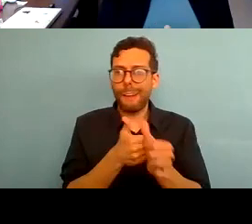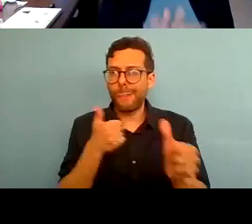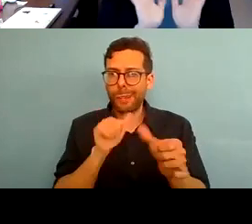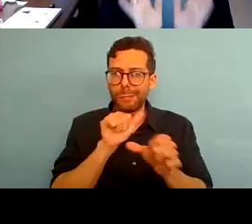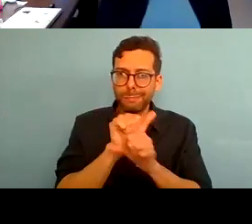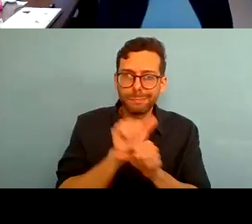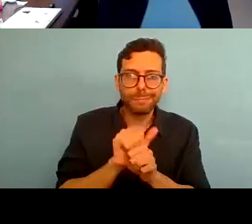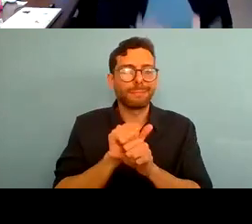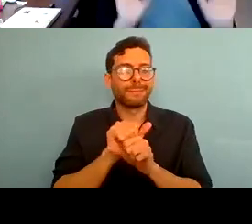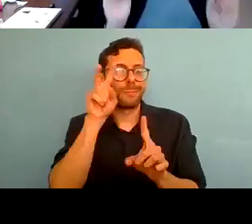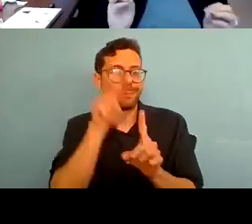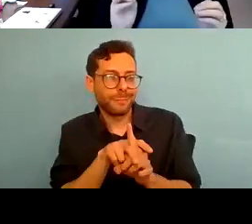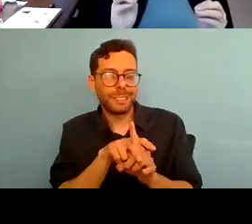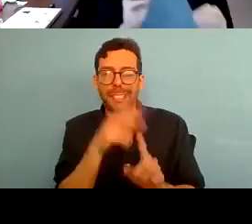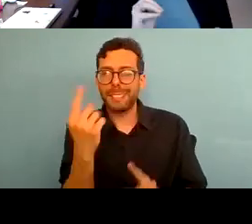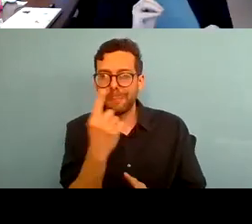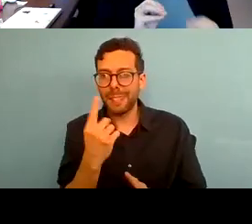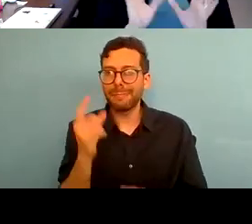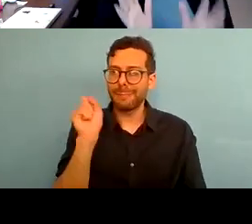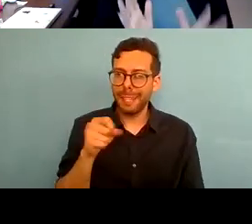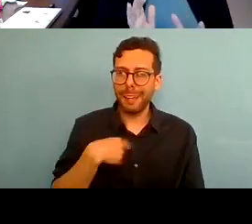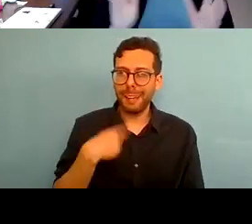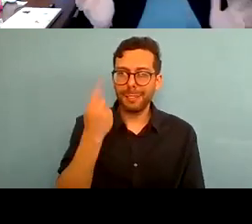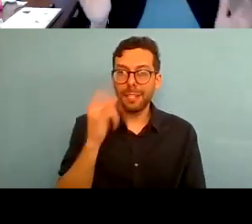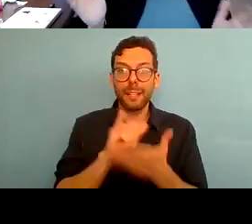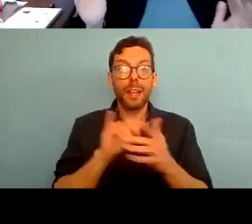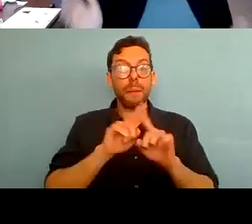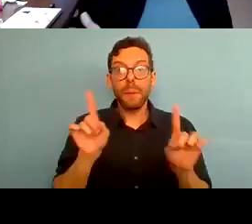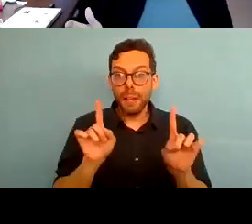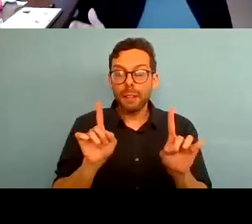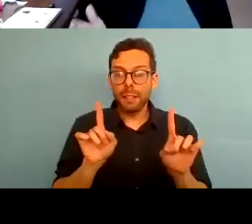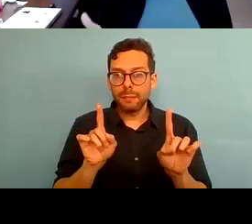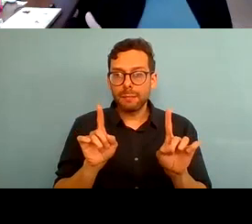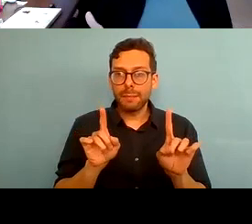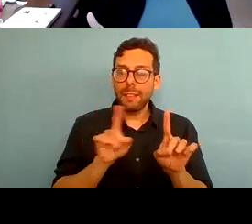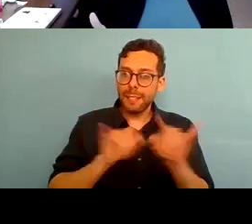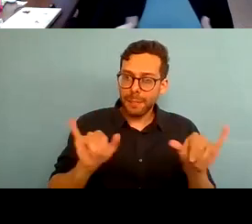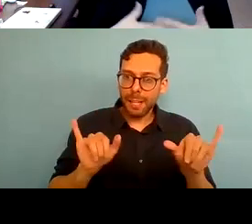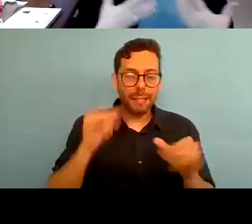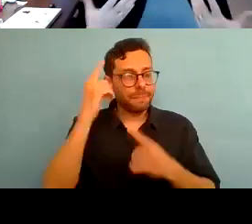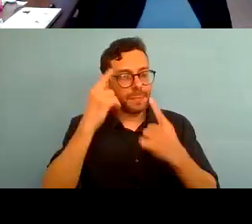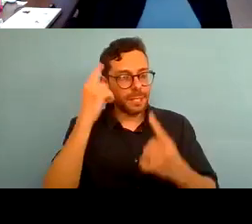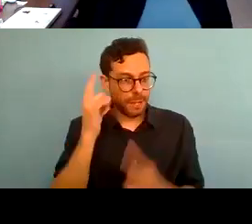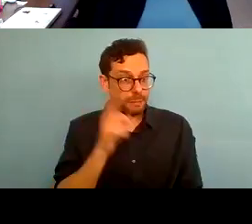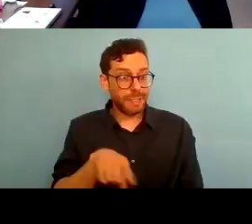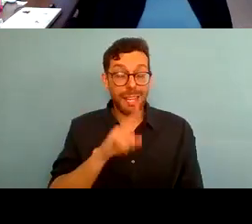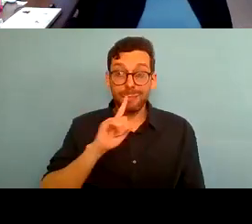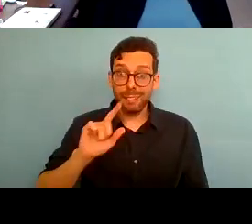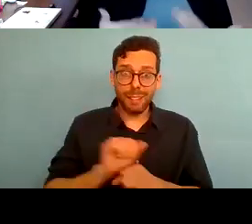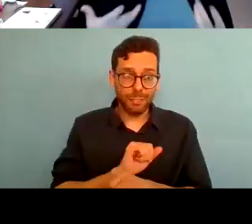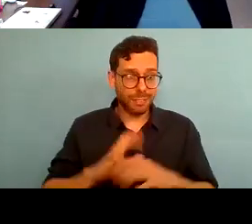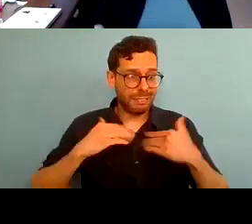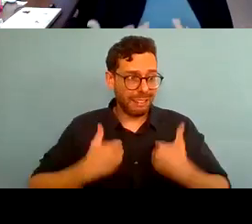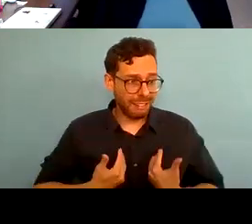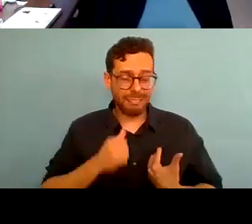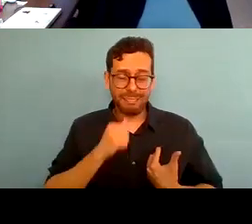that. But you also want to consider, or are they actually legitimately tired? Are they not getting enough sleep at night?